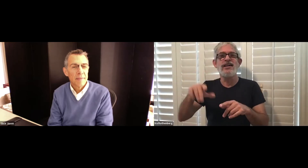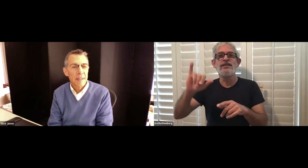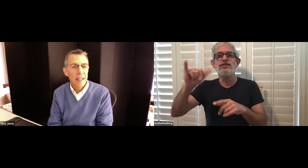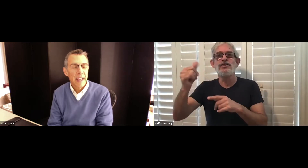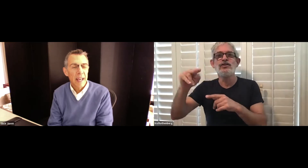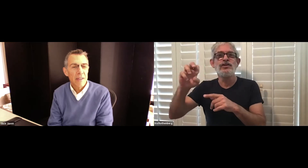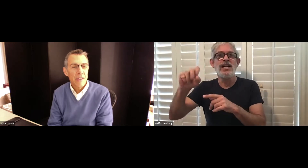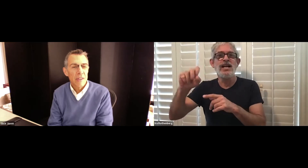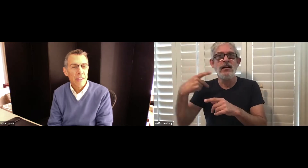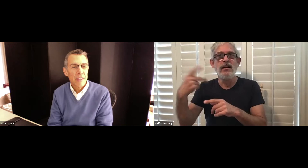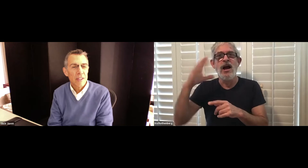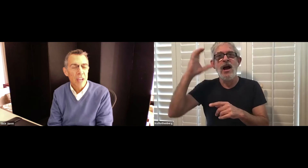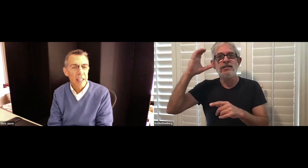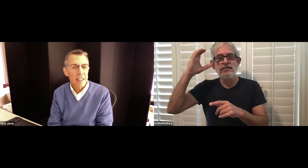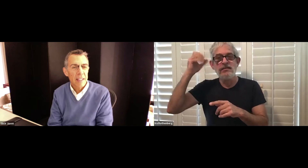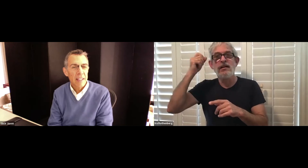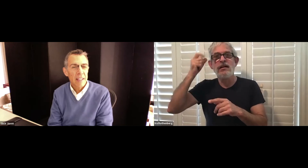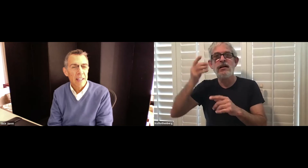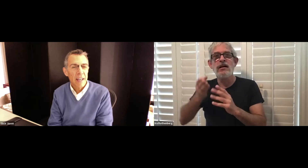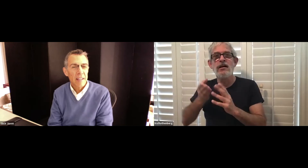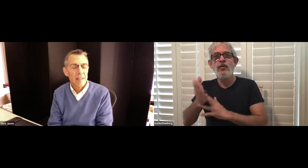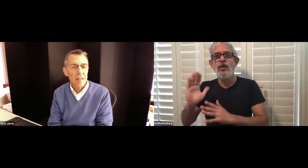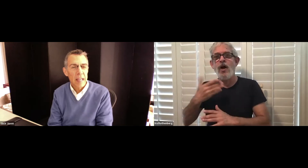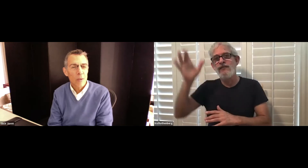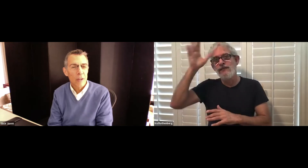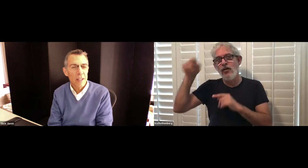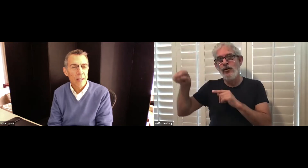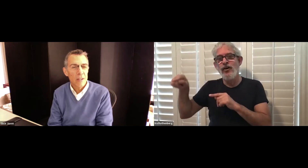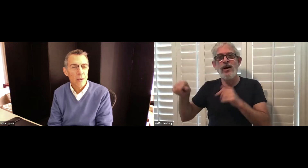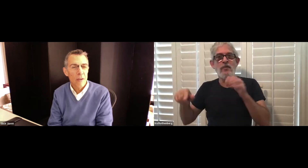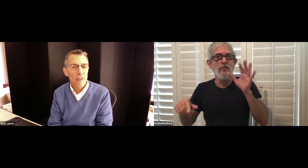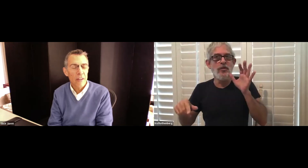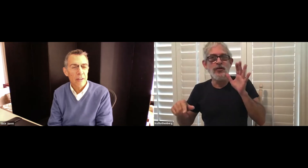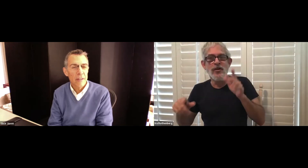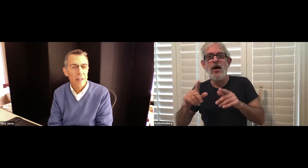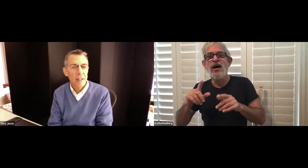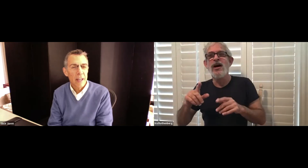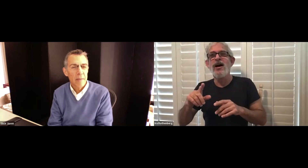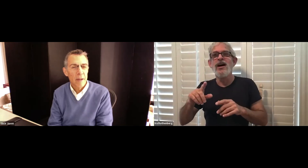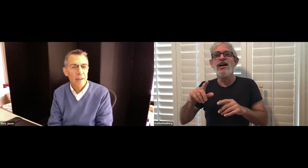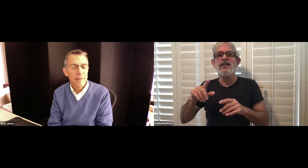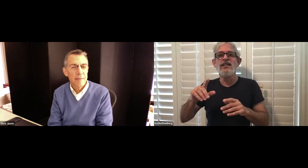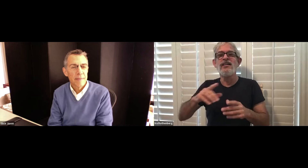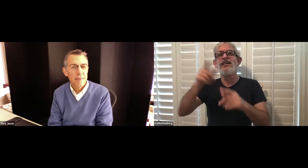And as Janet and I said, we're cousins through our father and mother.